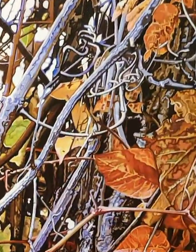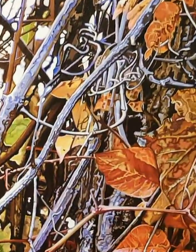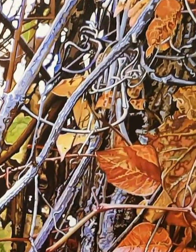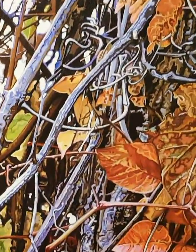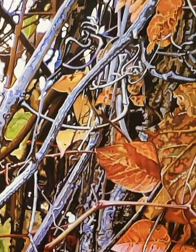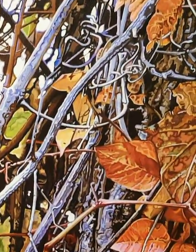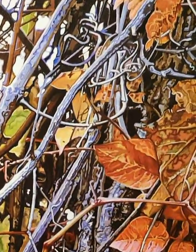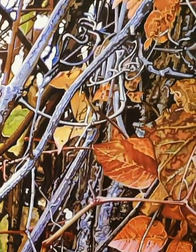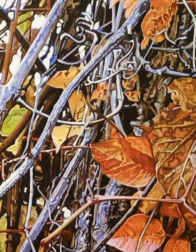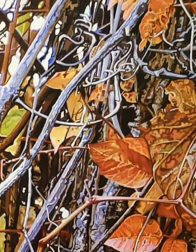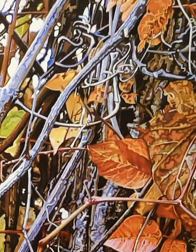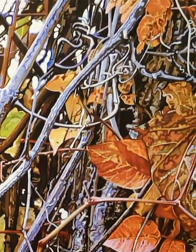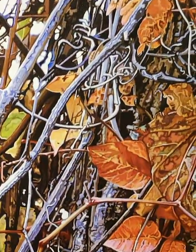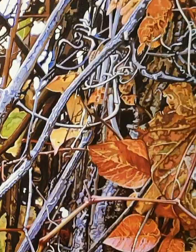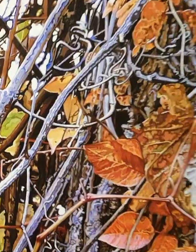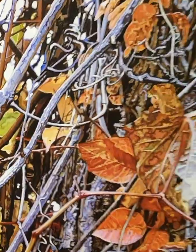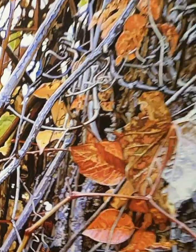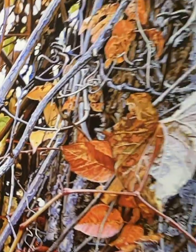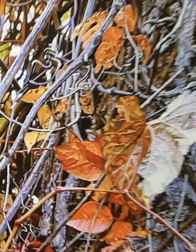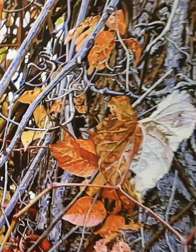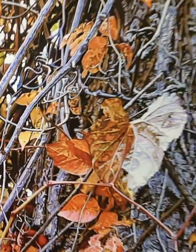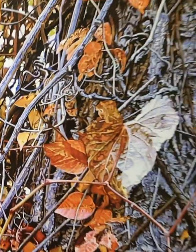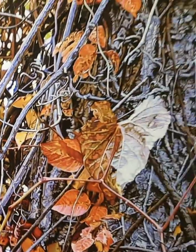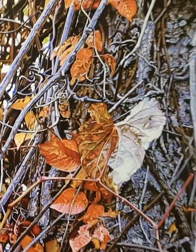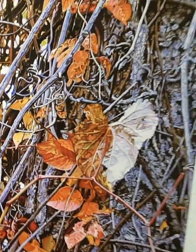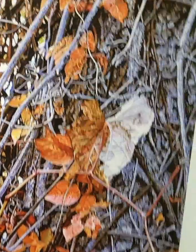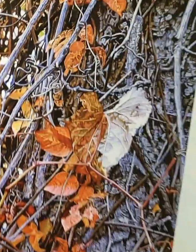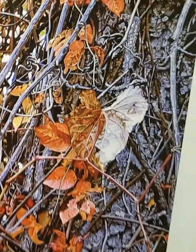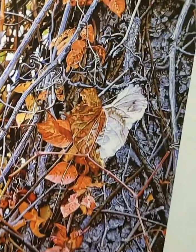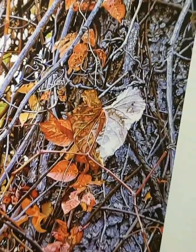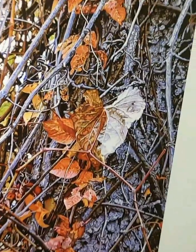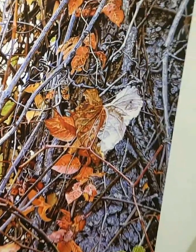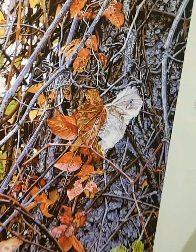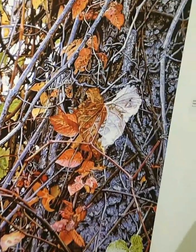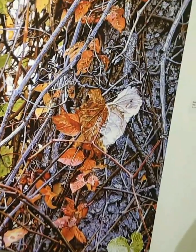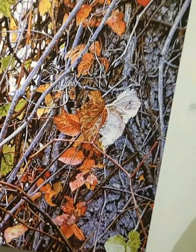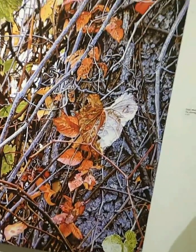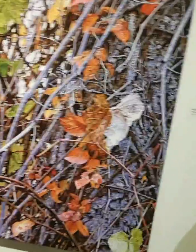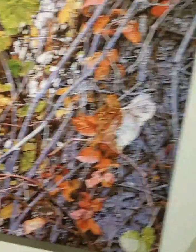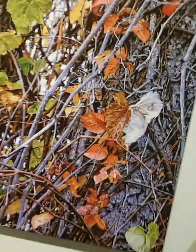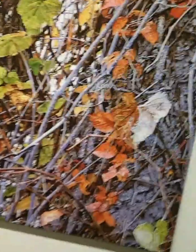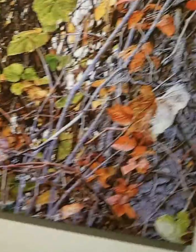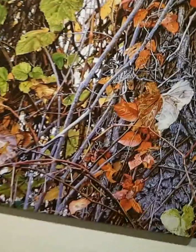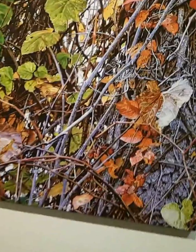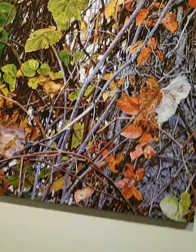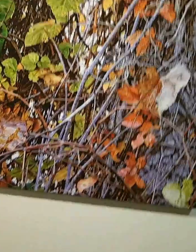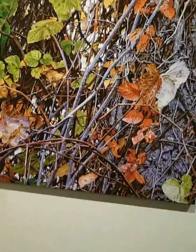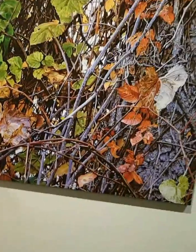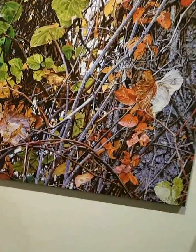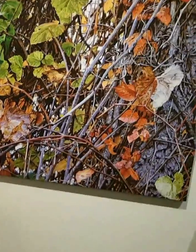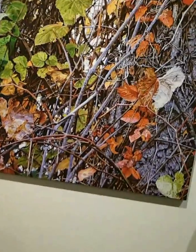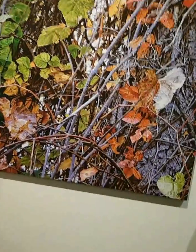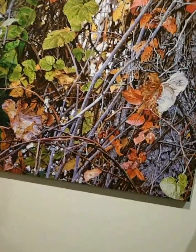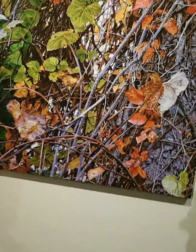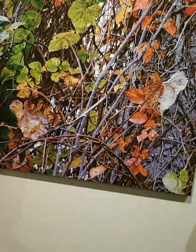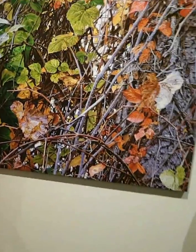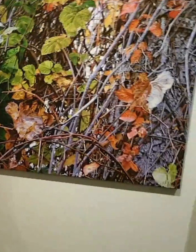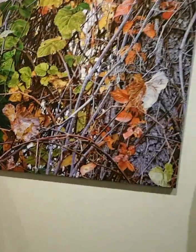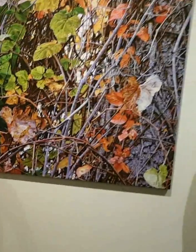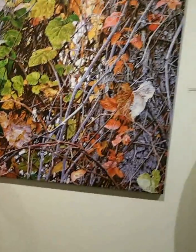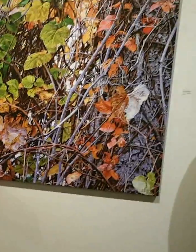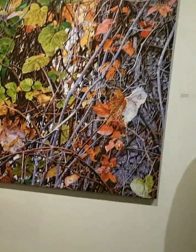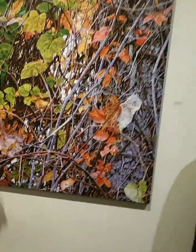is. Of course you know what it is, but I feel free to, believe it or not, change colors.